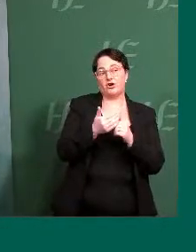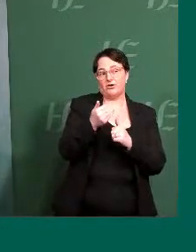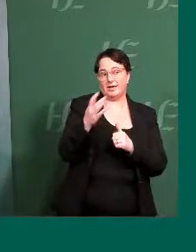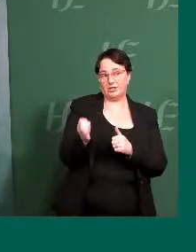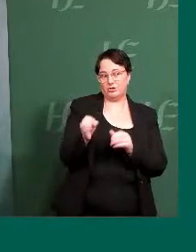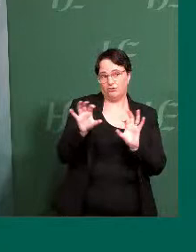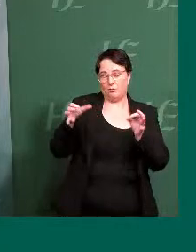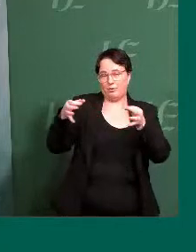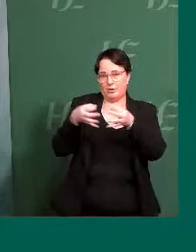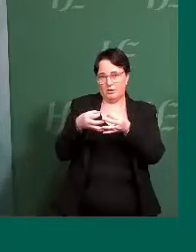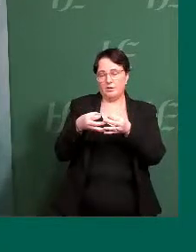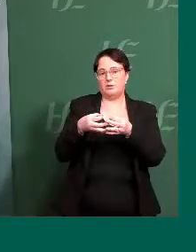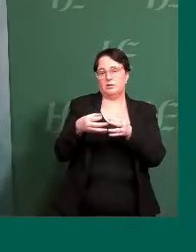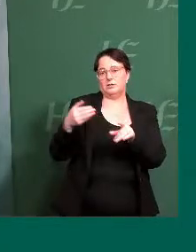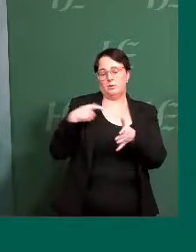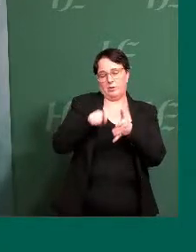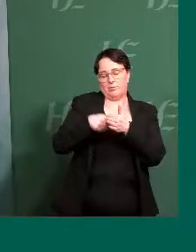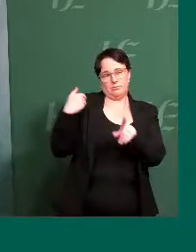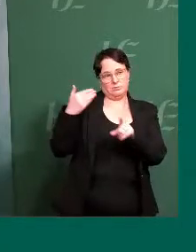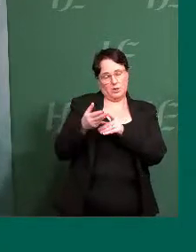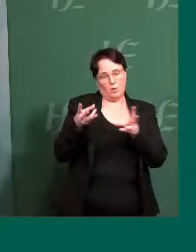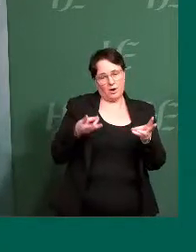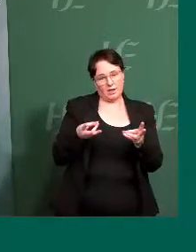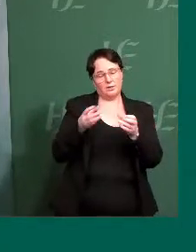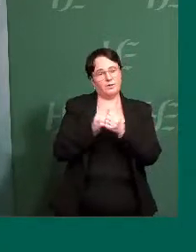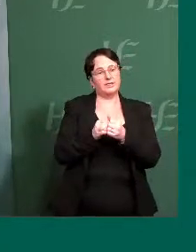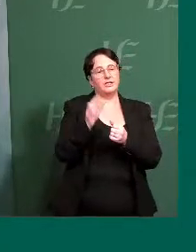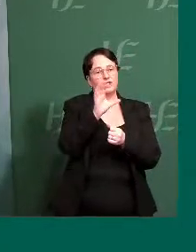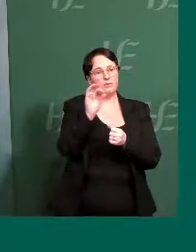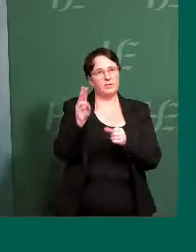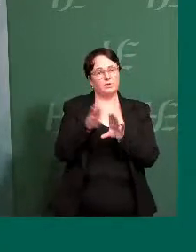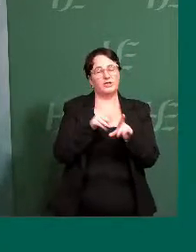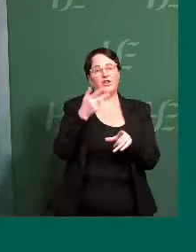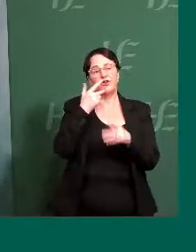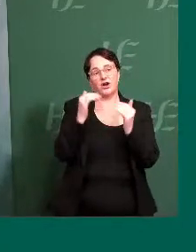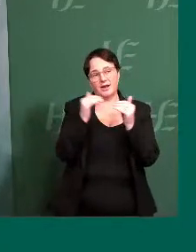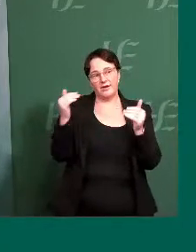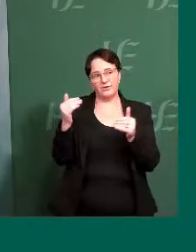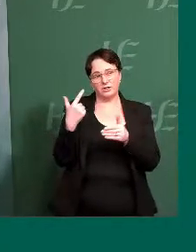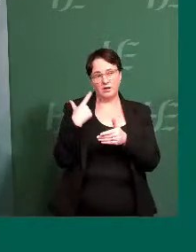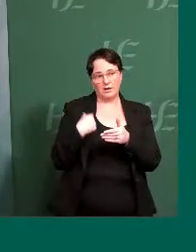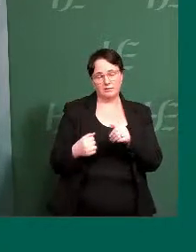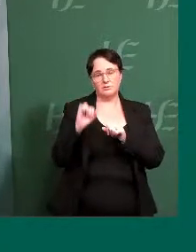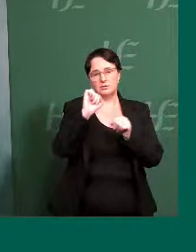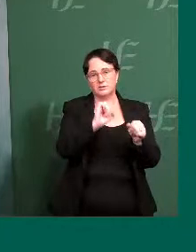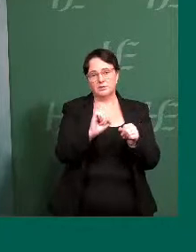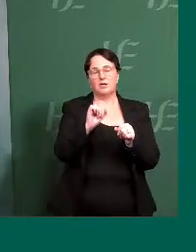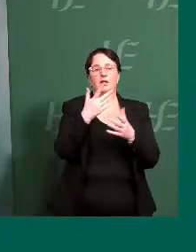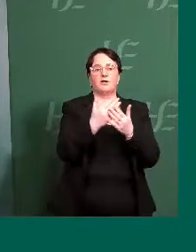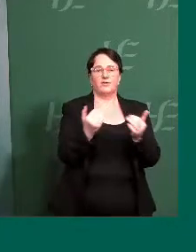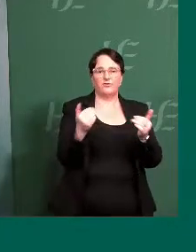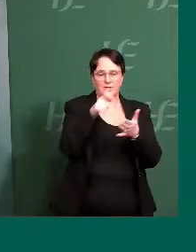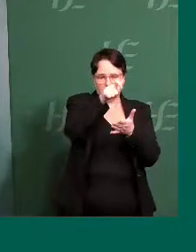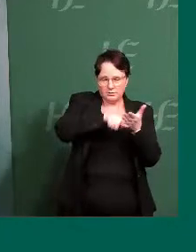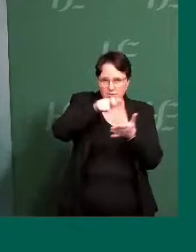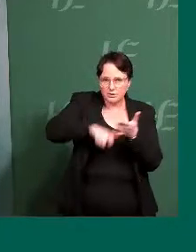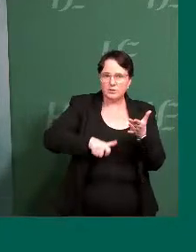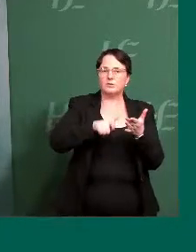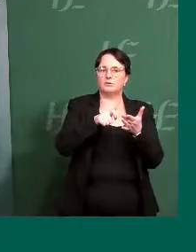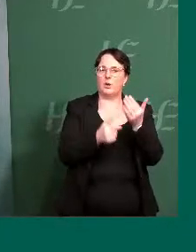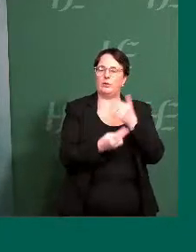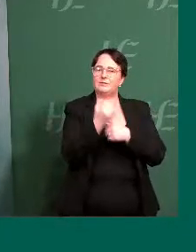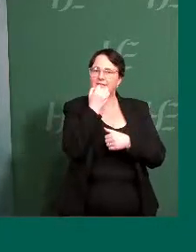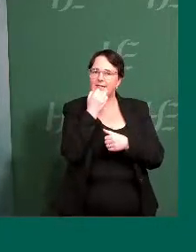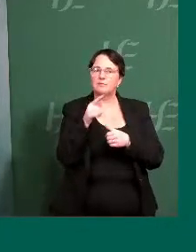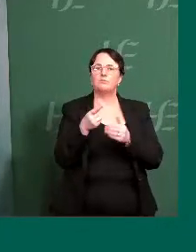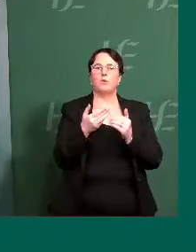the initiatives that we've undertaken is working with GPs with third-level colleges. We're refreshing a lot of our communications material, running additional campaigns through